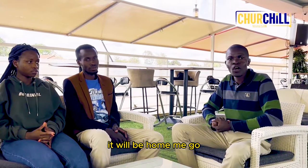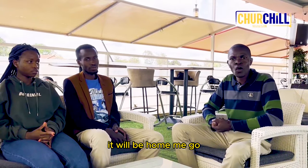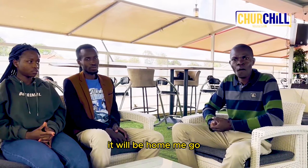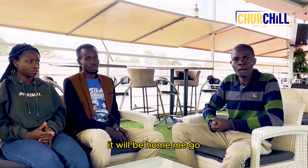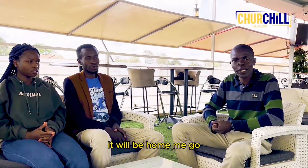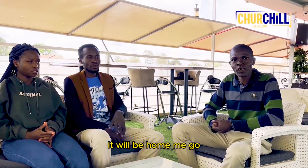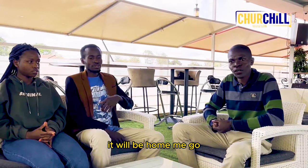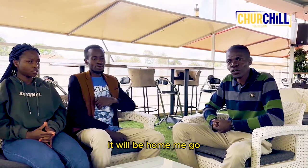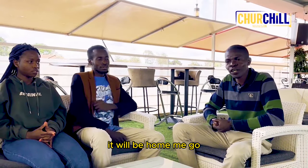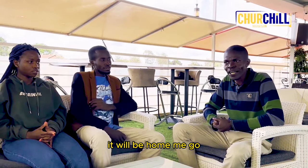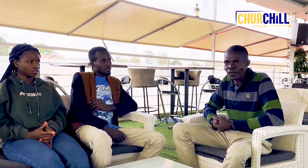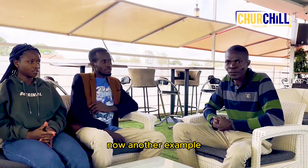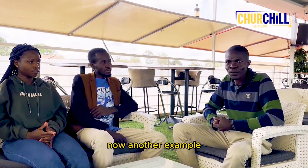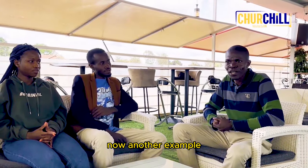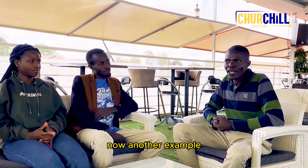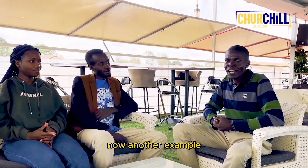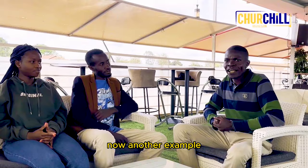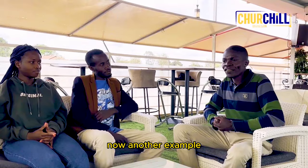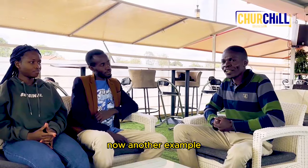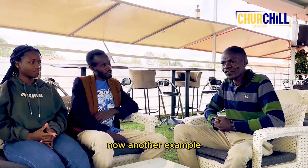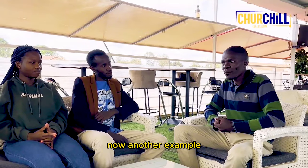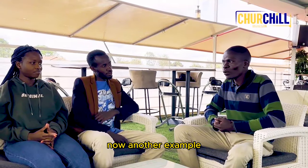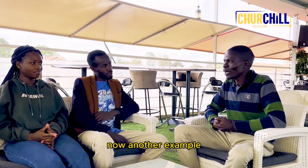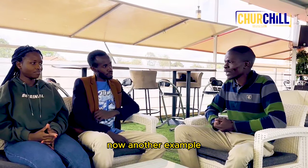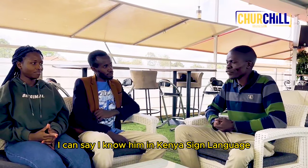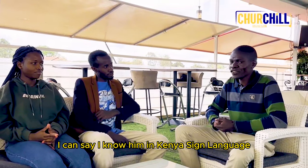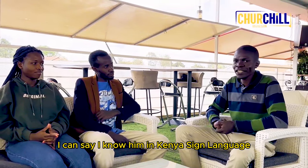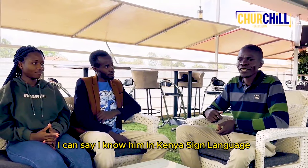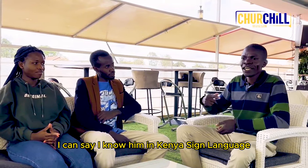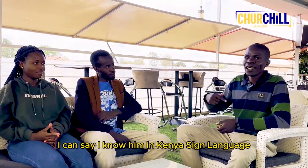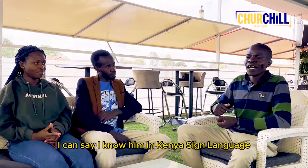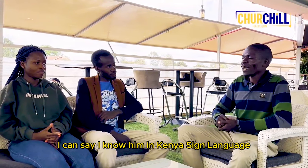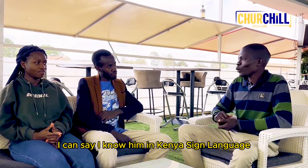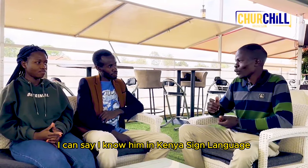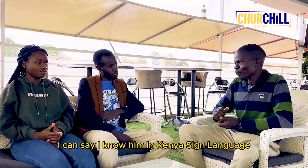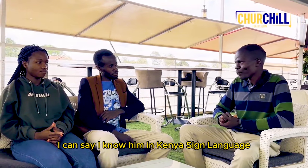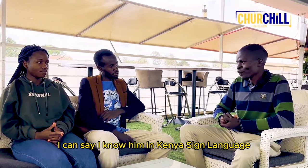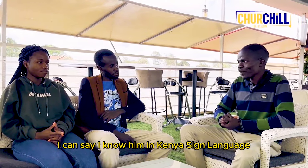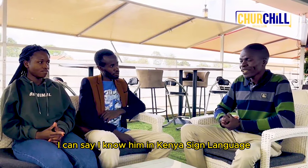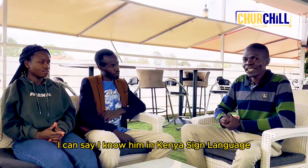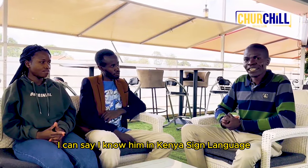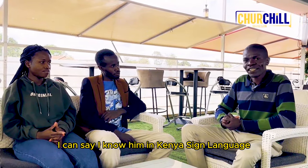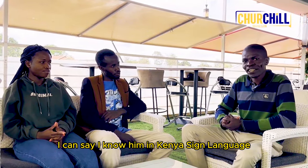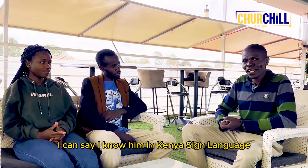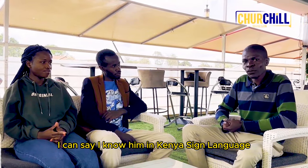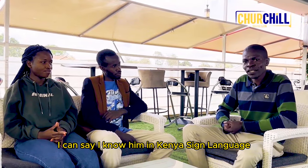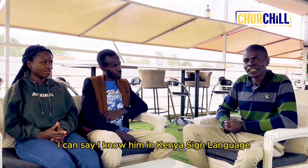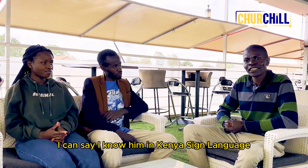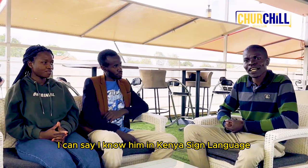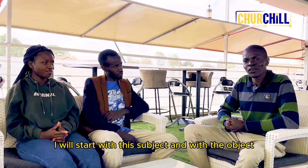home, me, go, now. Another example, I can say, I know him. In Kenya sign language, I